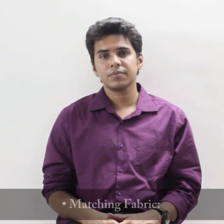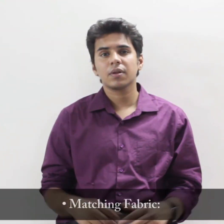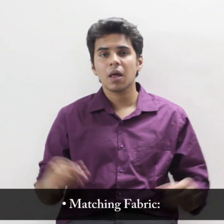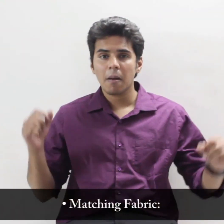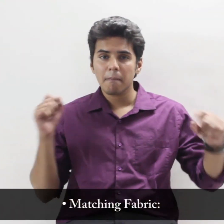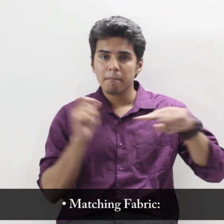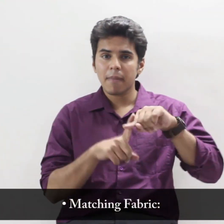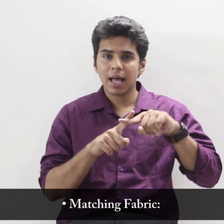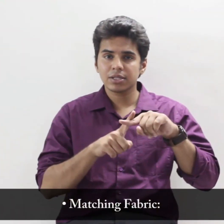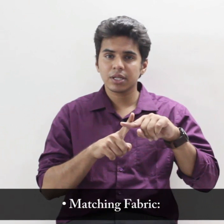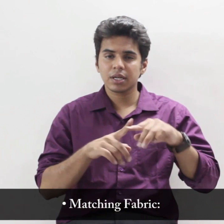Matching fabric.